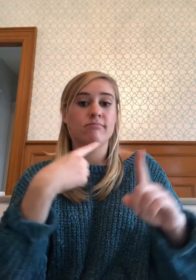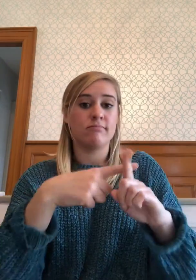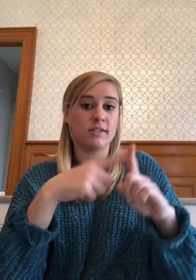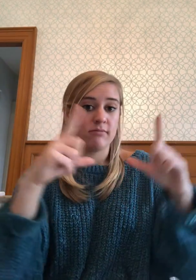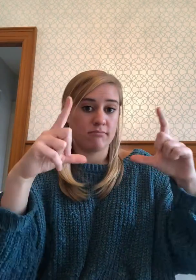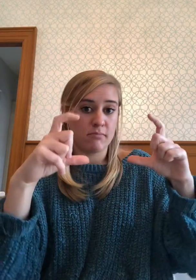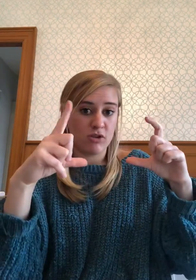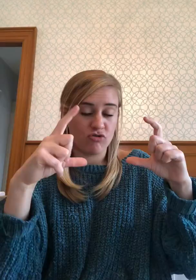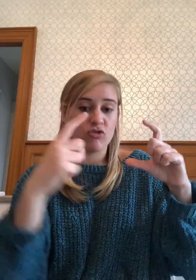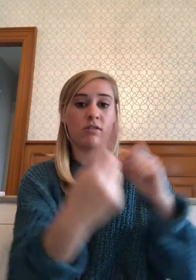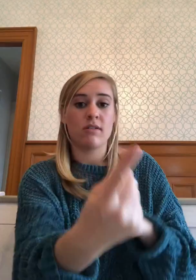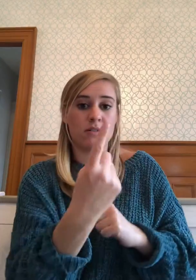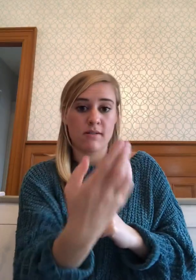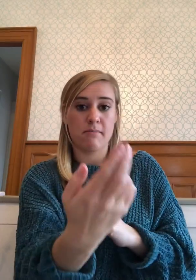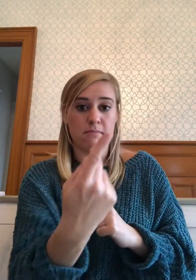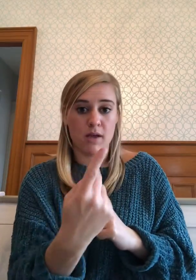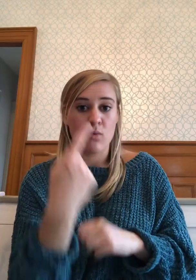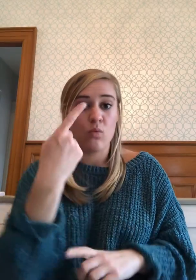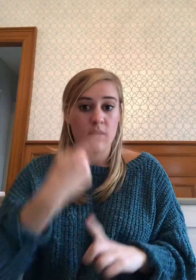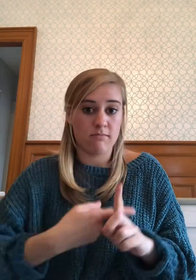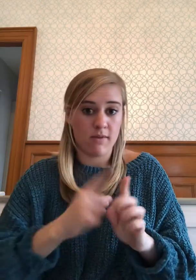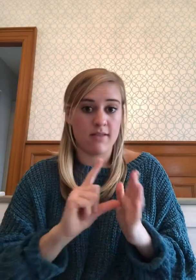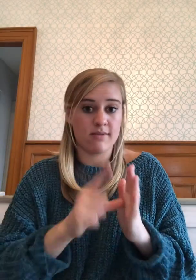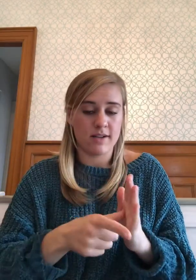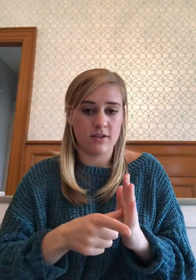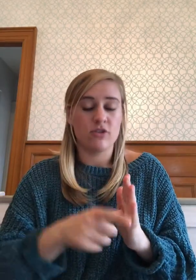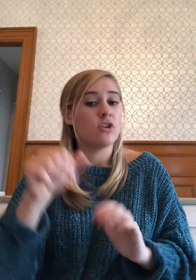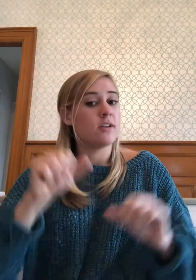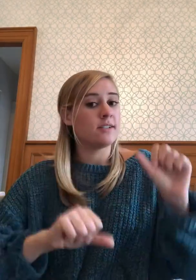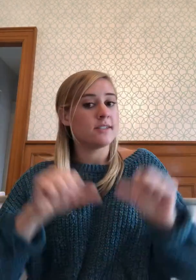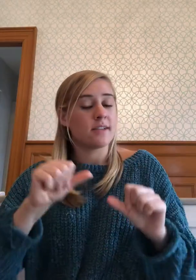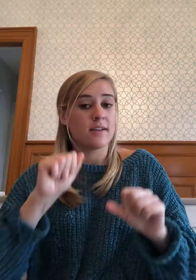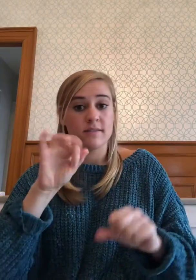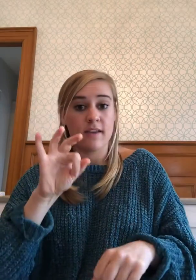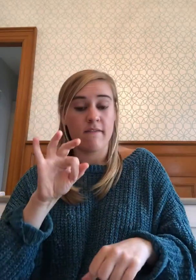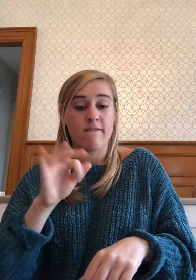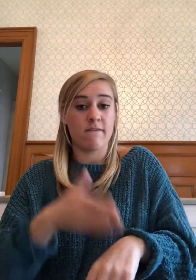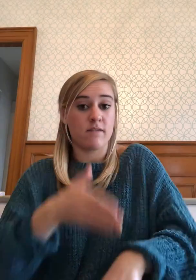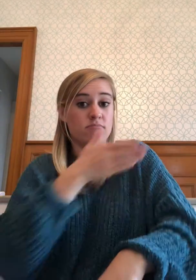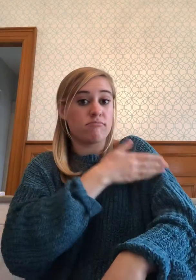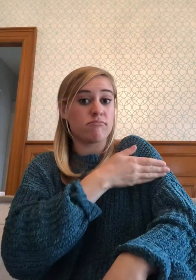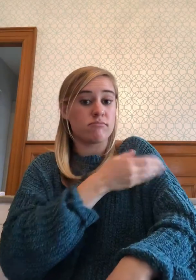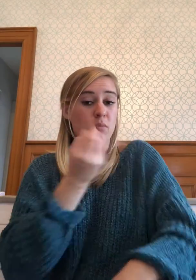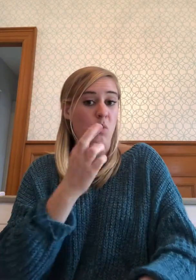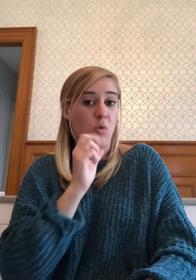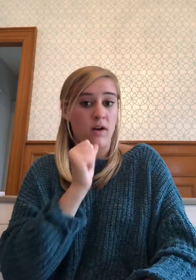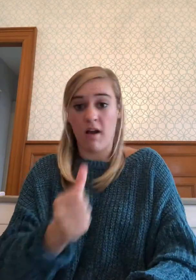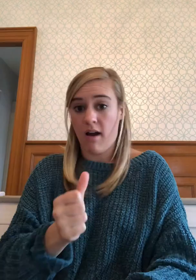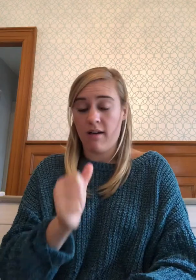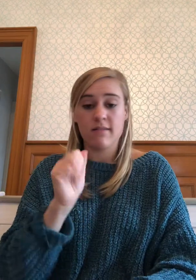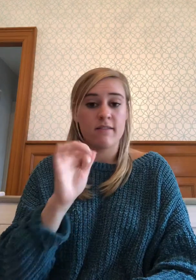come back in a month or so, assess the progress or no progress, and if it doesn't improve, I simply won't do